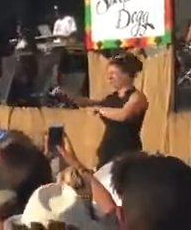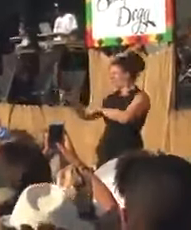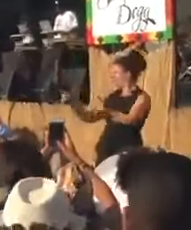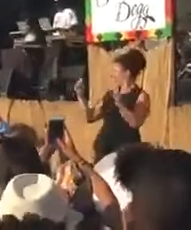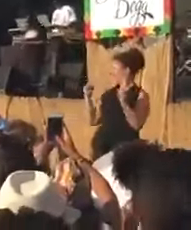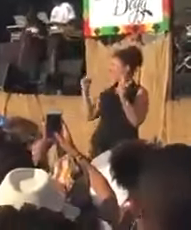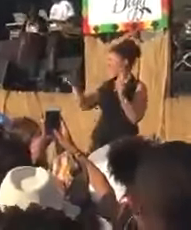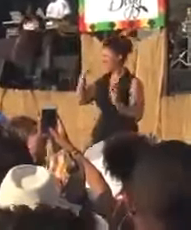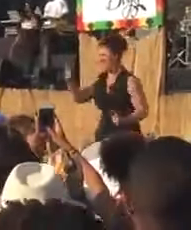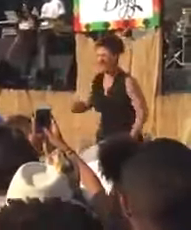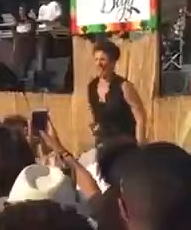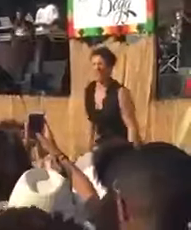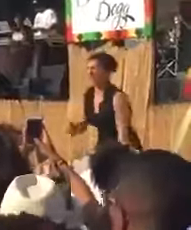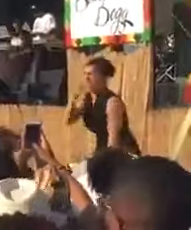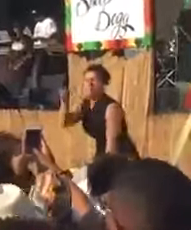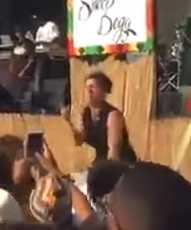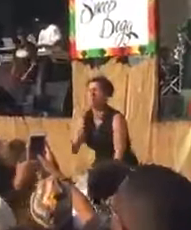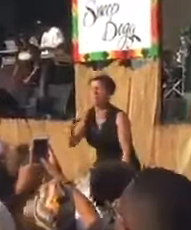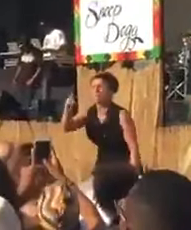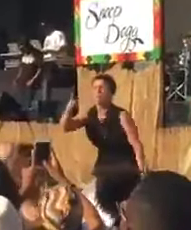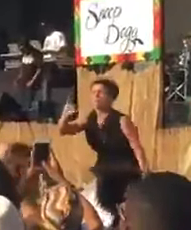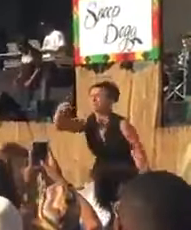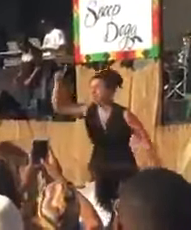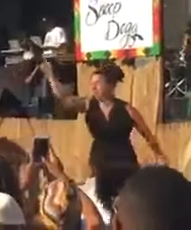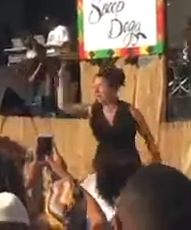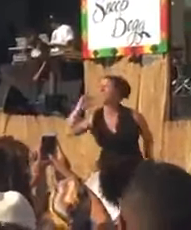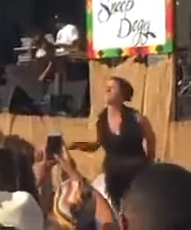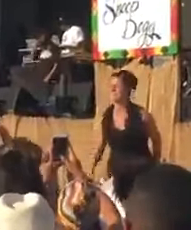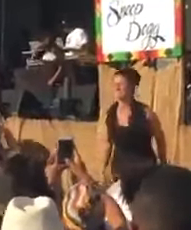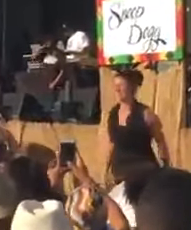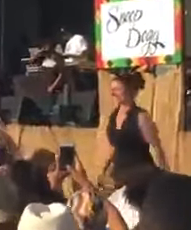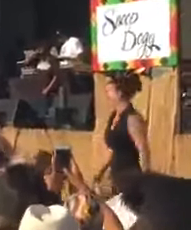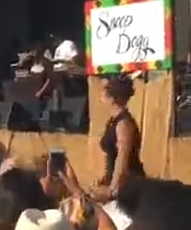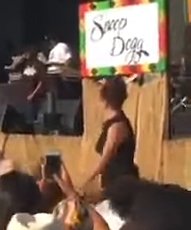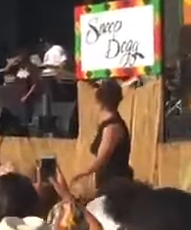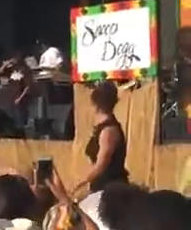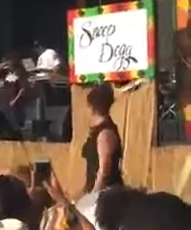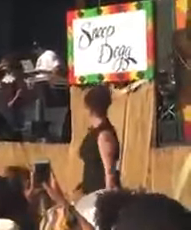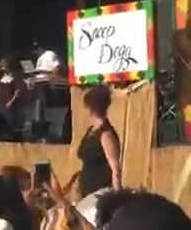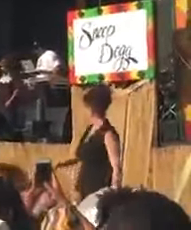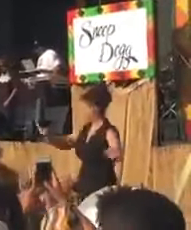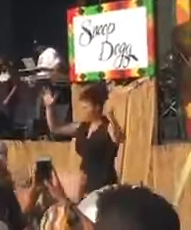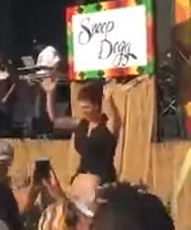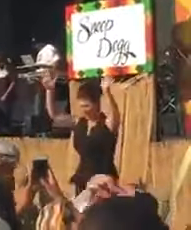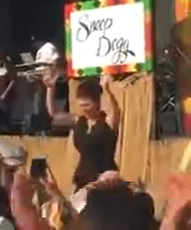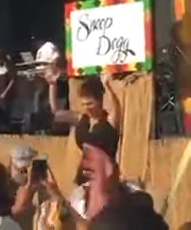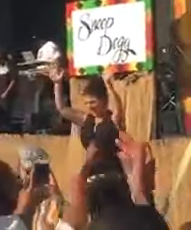I'm a motherfucking P.I.N.G.